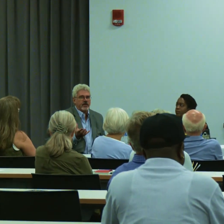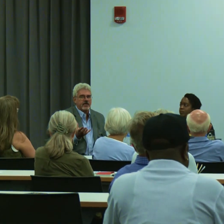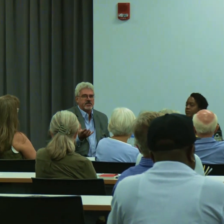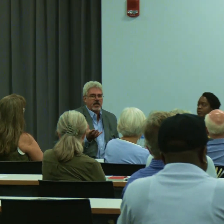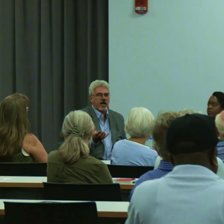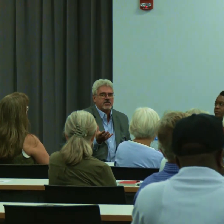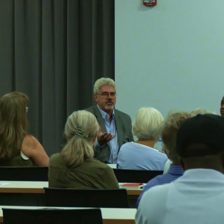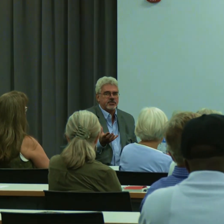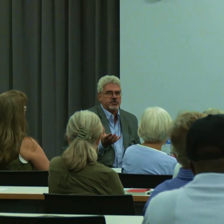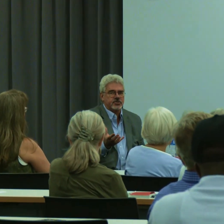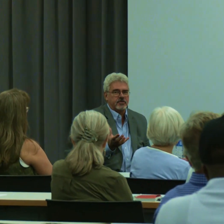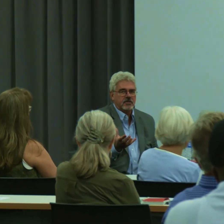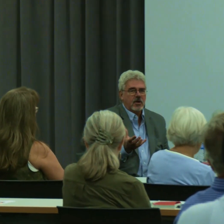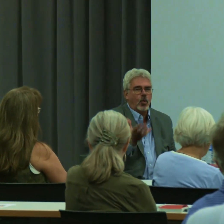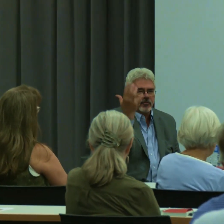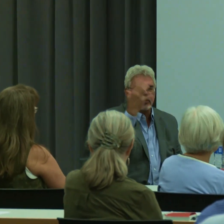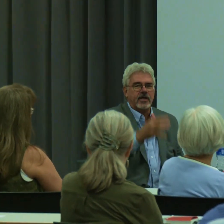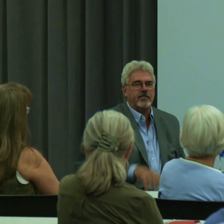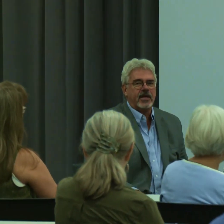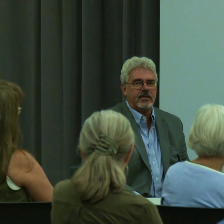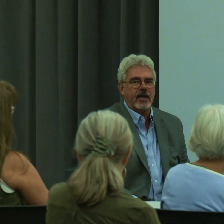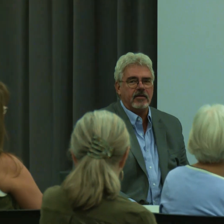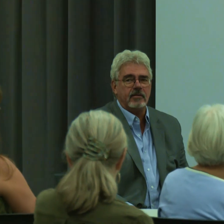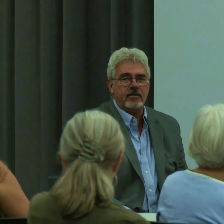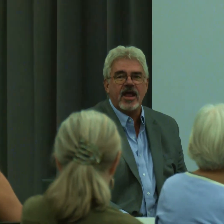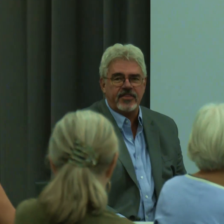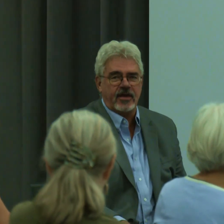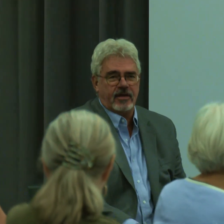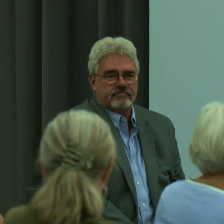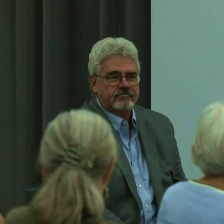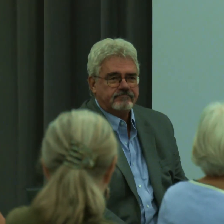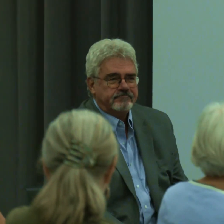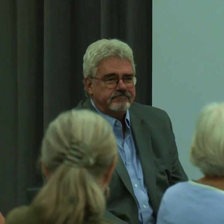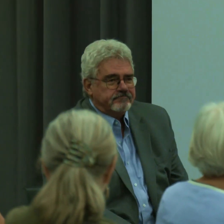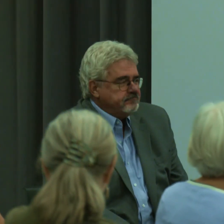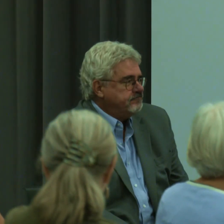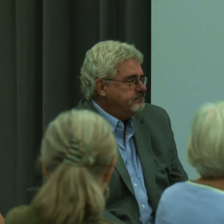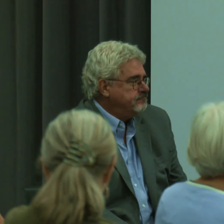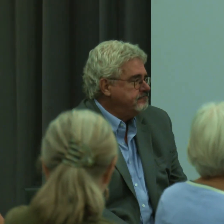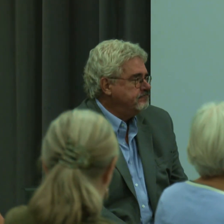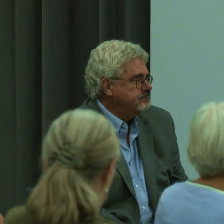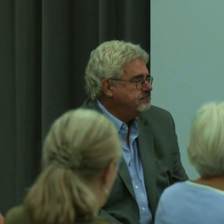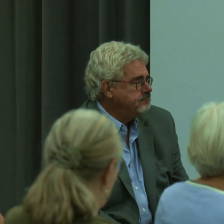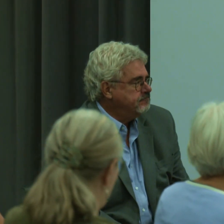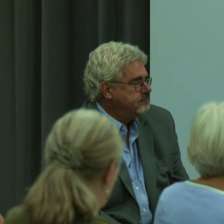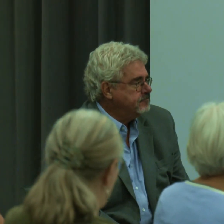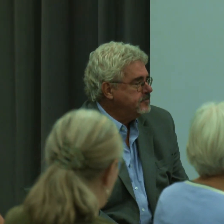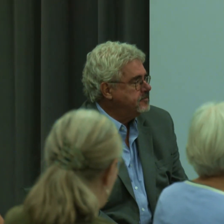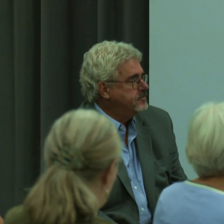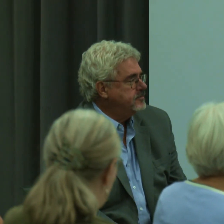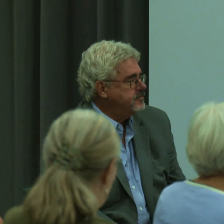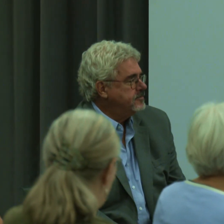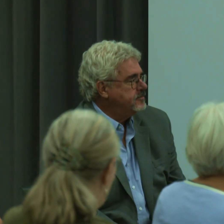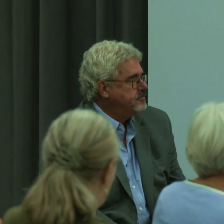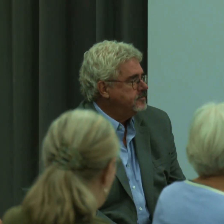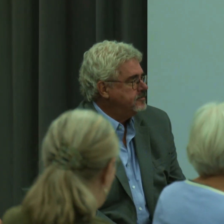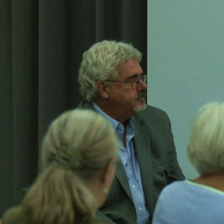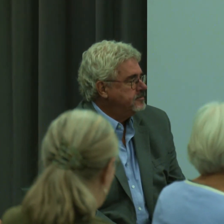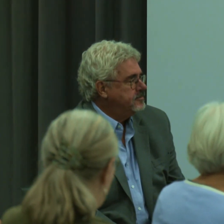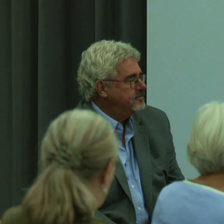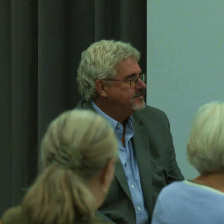school funding. What have we done about that? Nothing. Maybe they ought to be wearing more suits than they